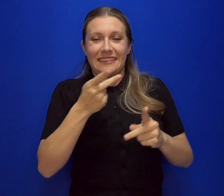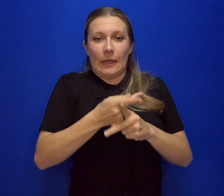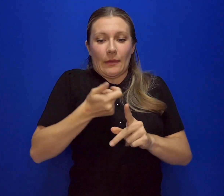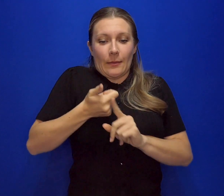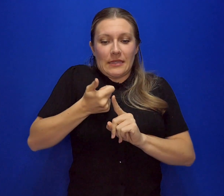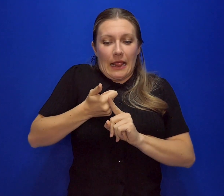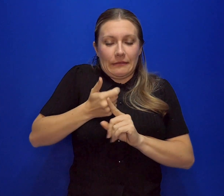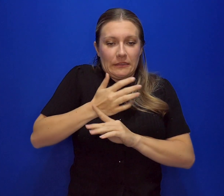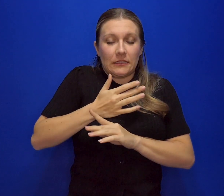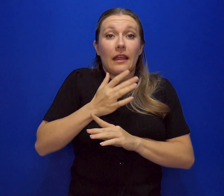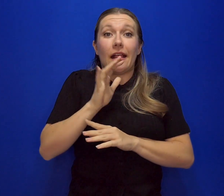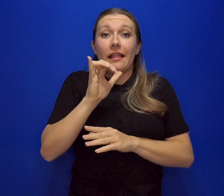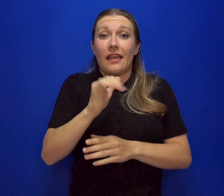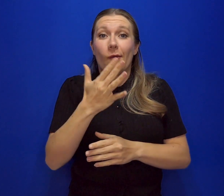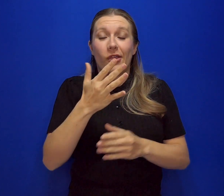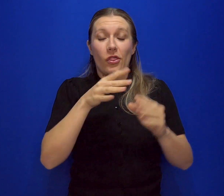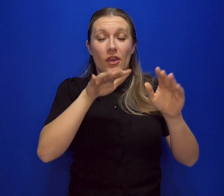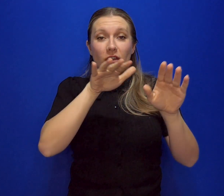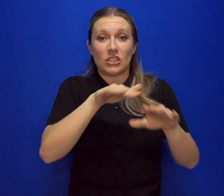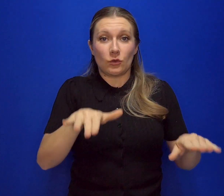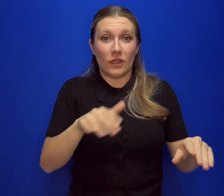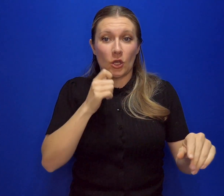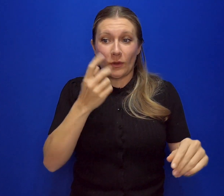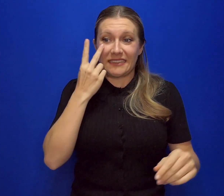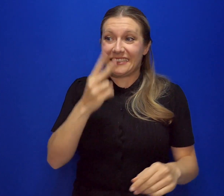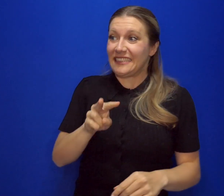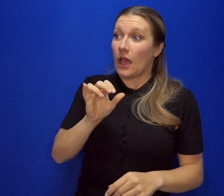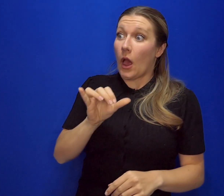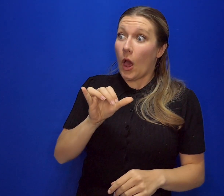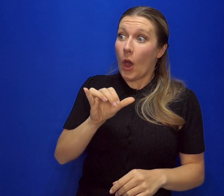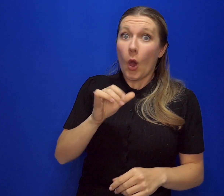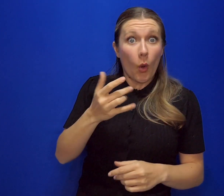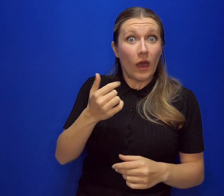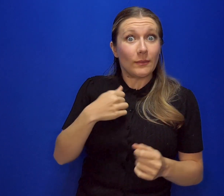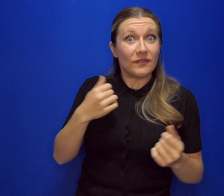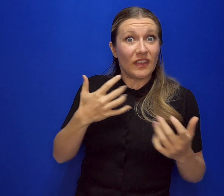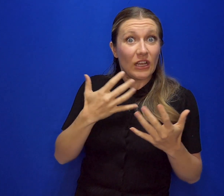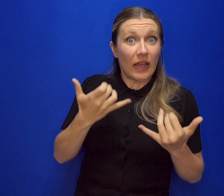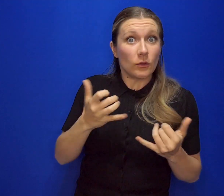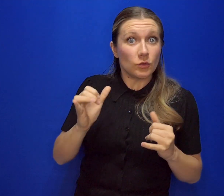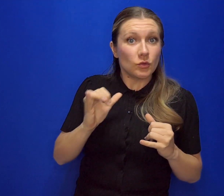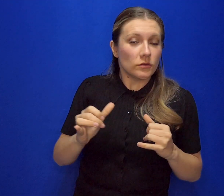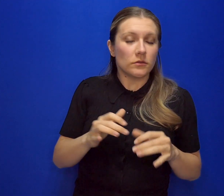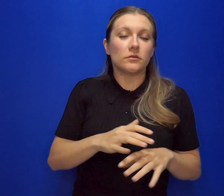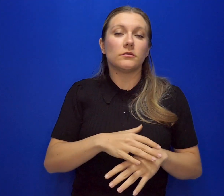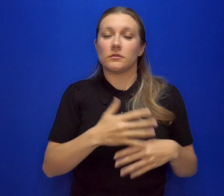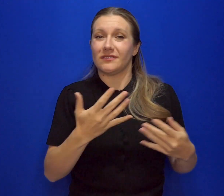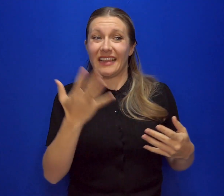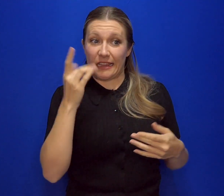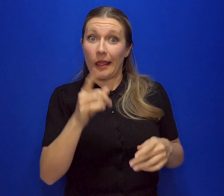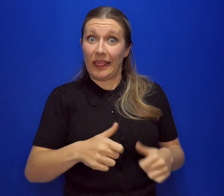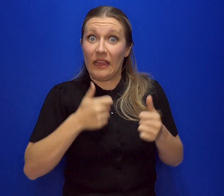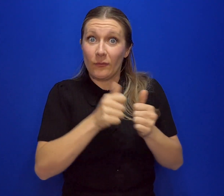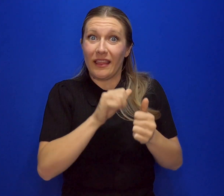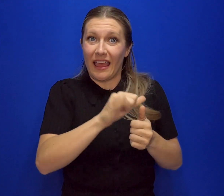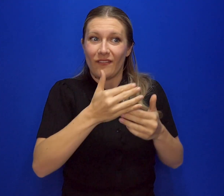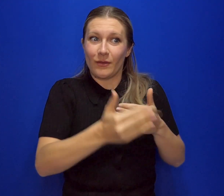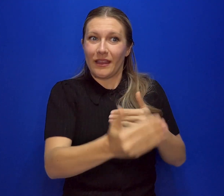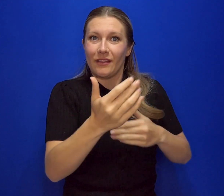so that their child doesn't see that as well in terms of how to feel about something they're going to be living with, right?